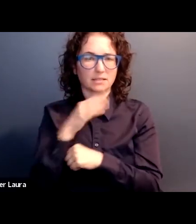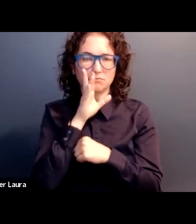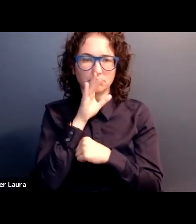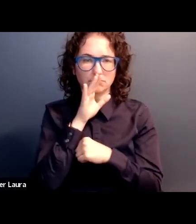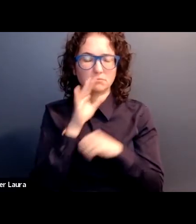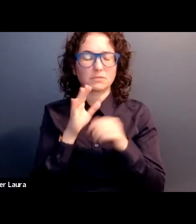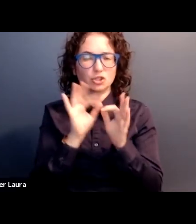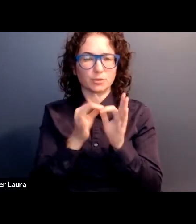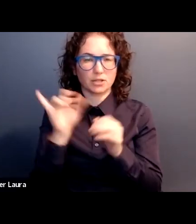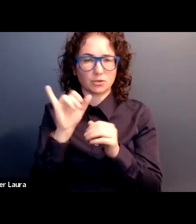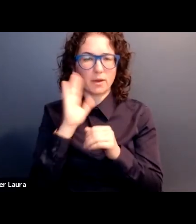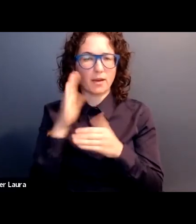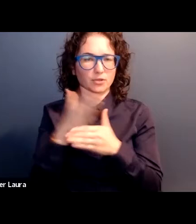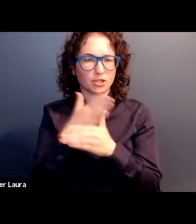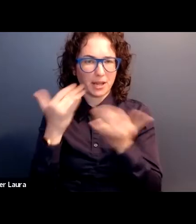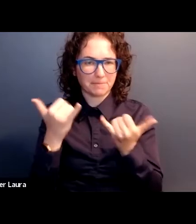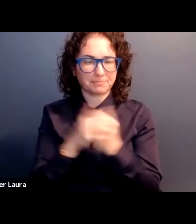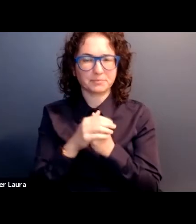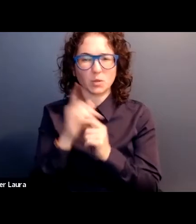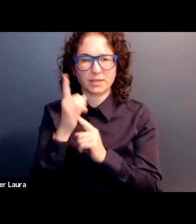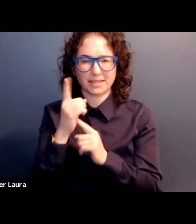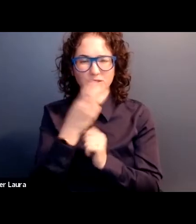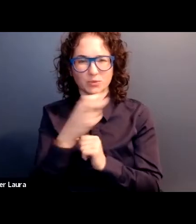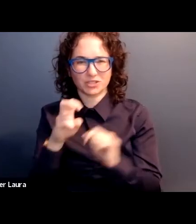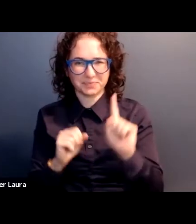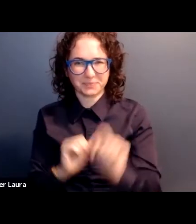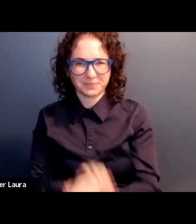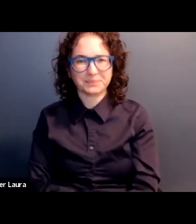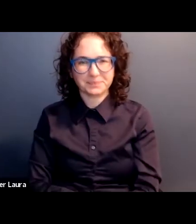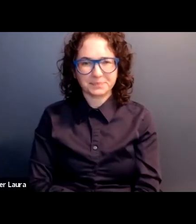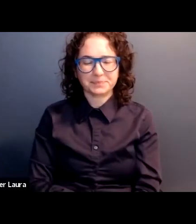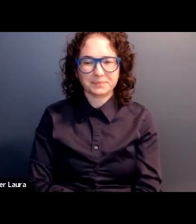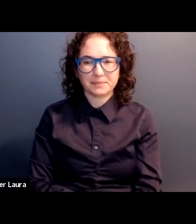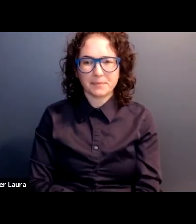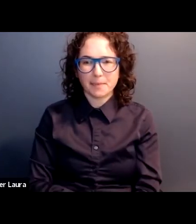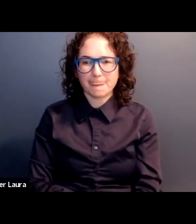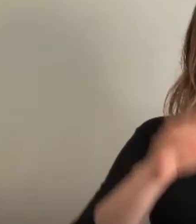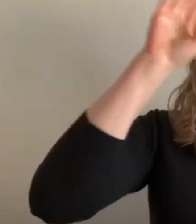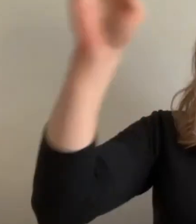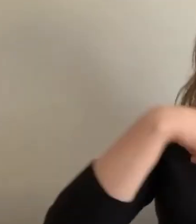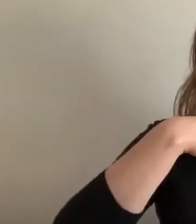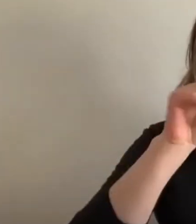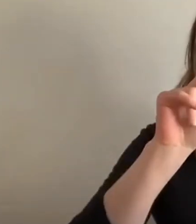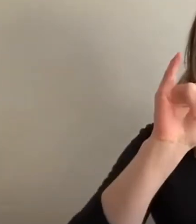ahead and share that now. Give me 1 second to switch over while we do that. Thank you.